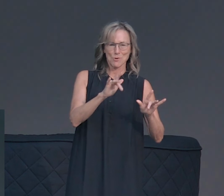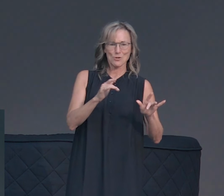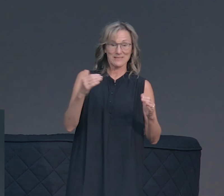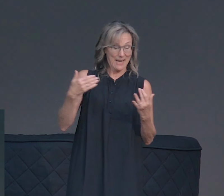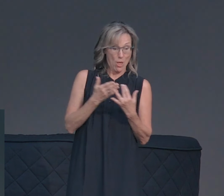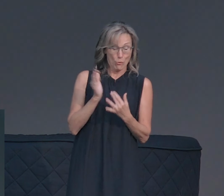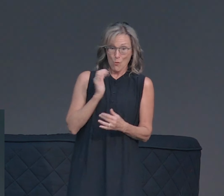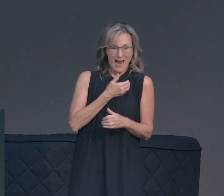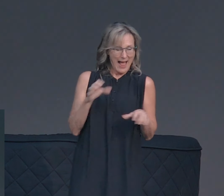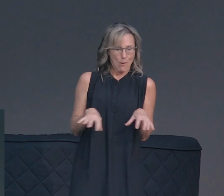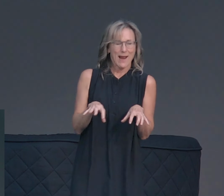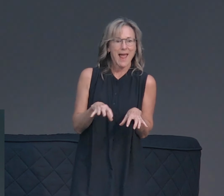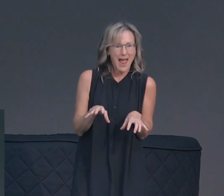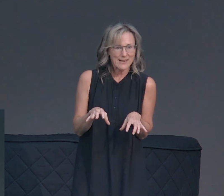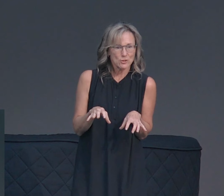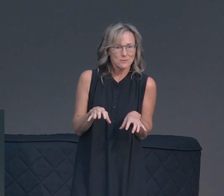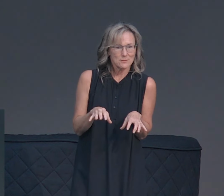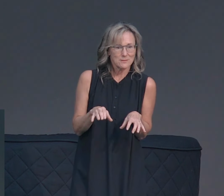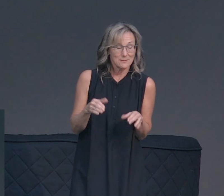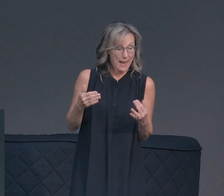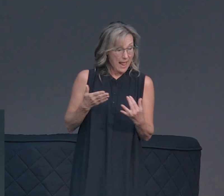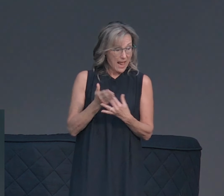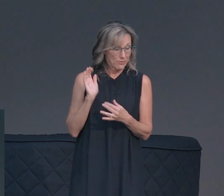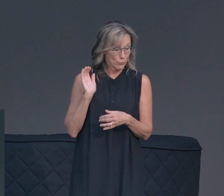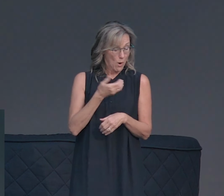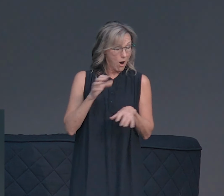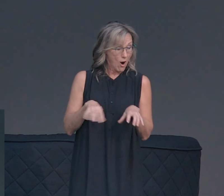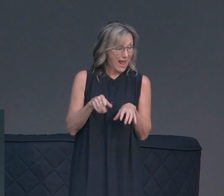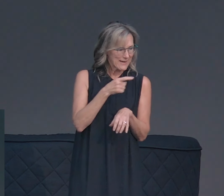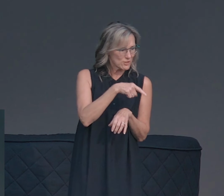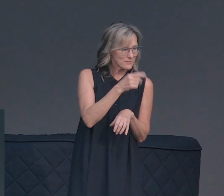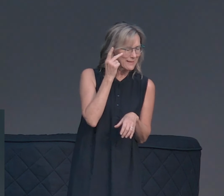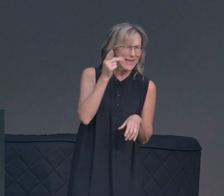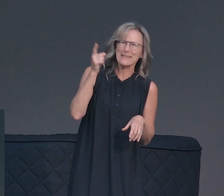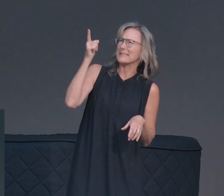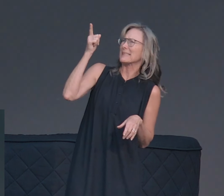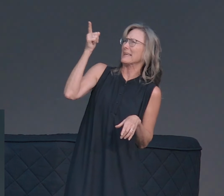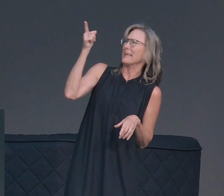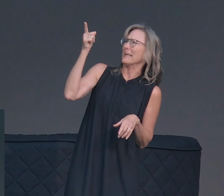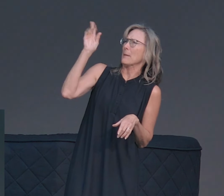Him more clearly reflected in us.